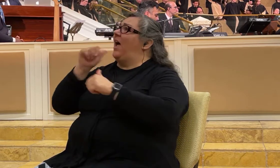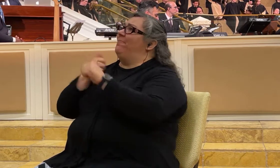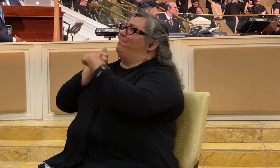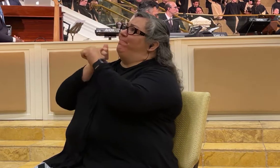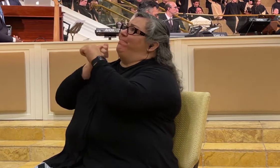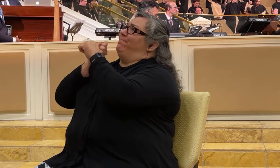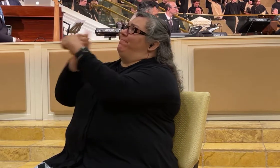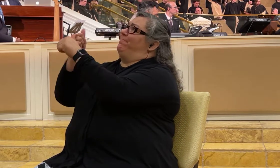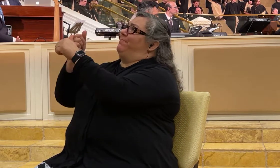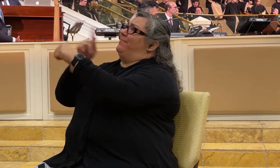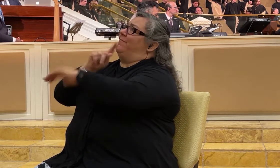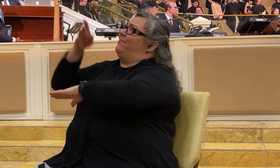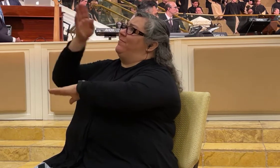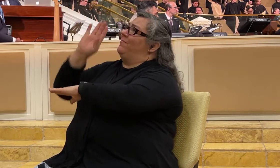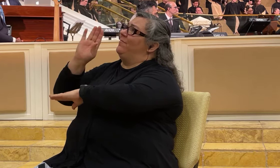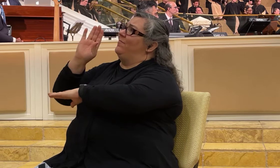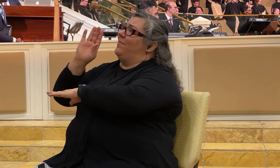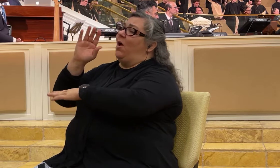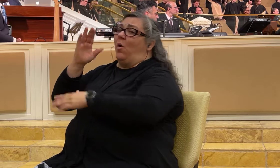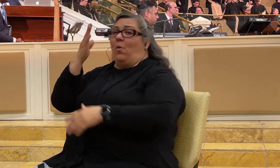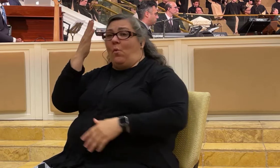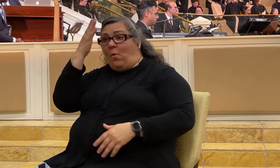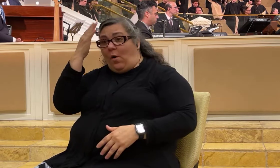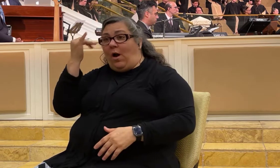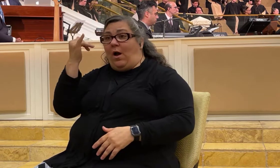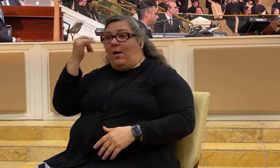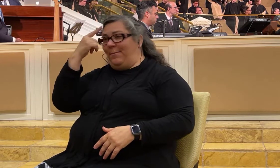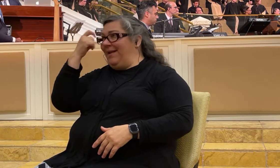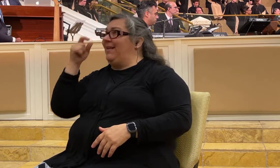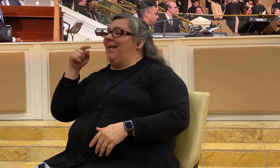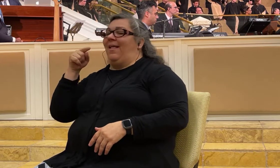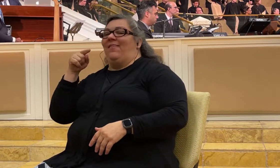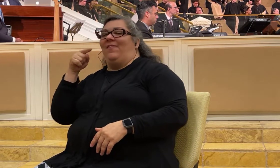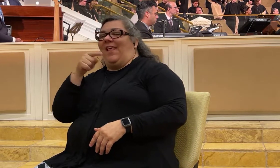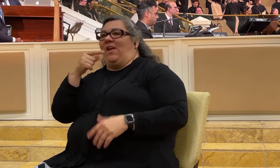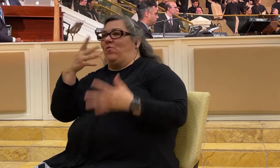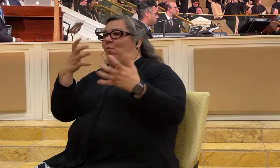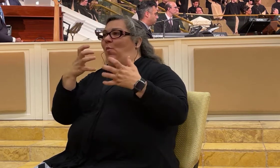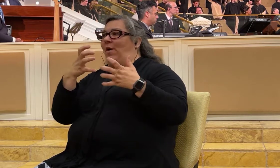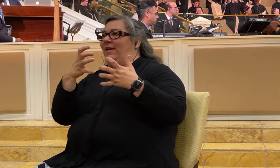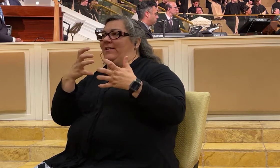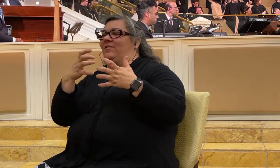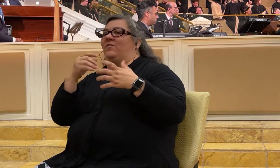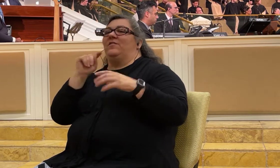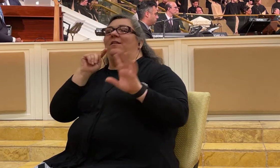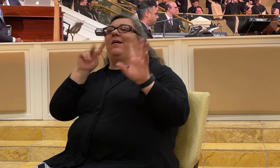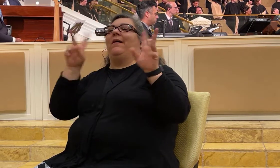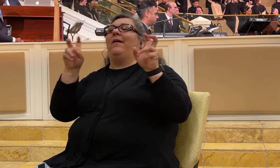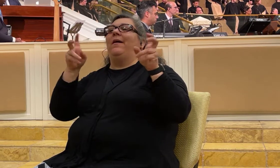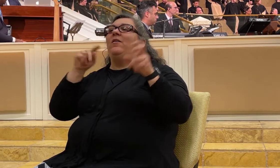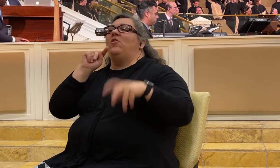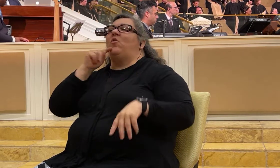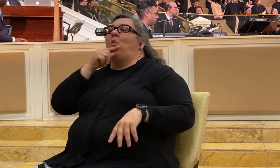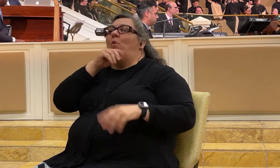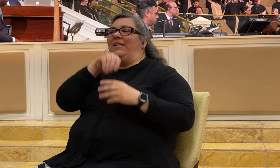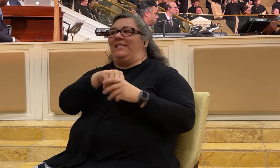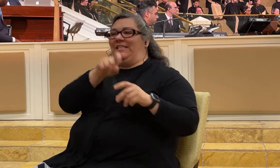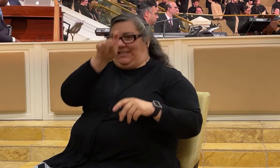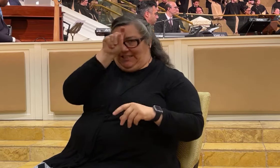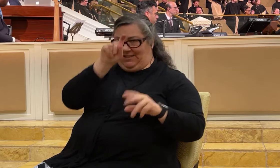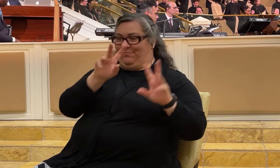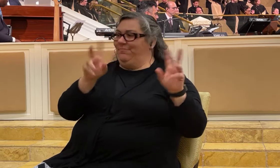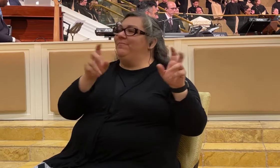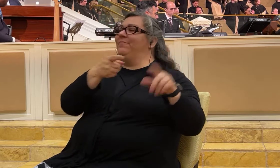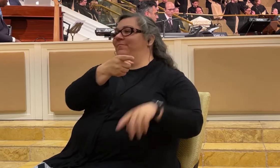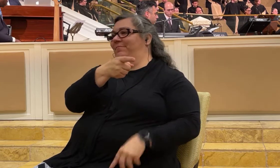of God. All because they opted for the corn in Egypt. Can I say amen?